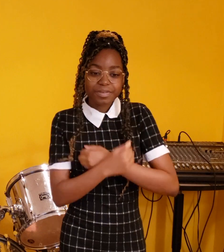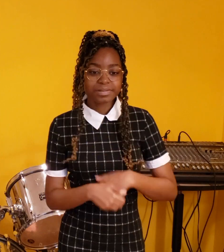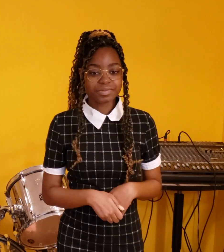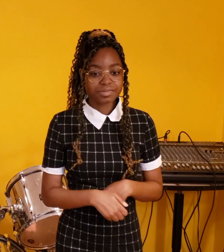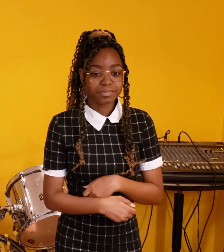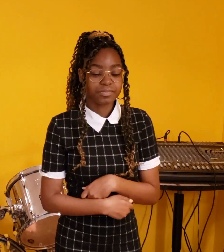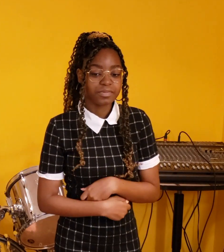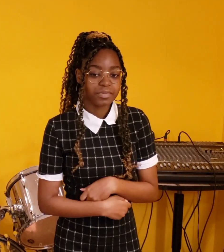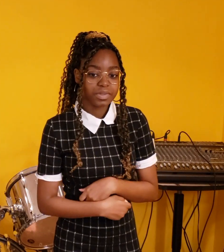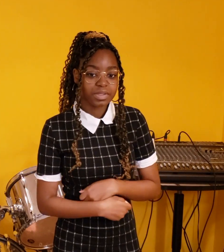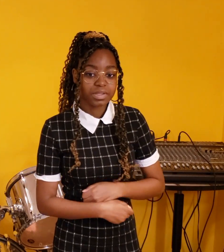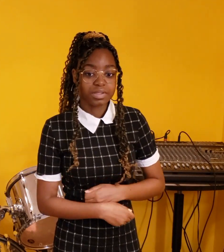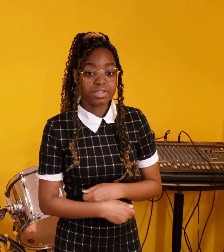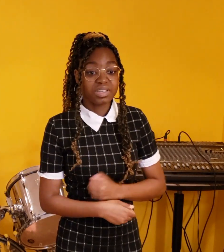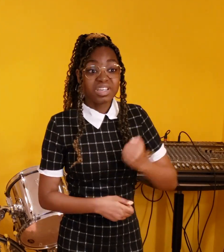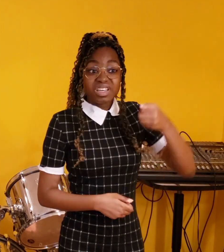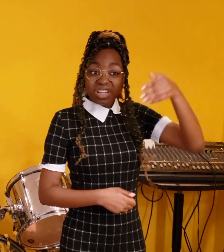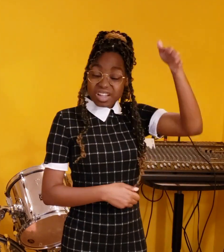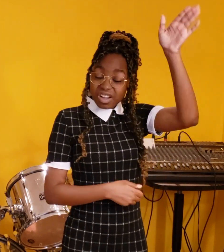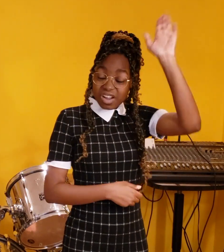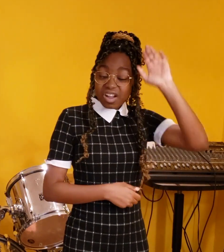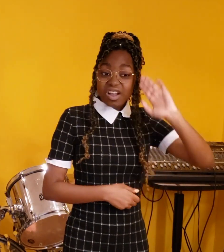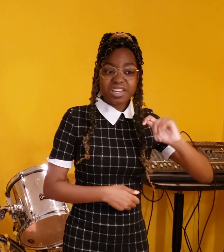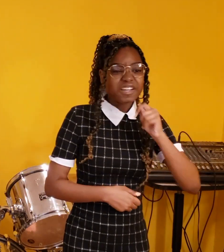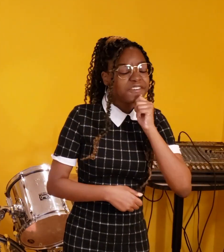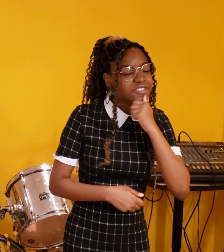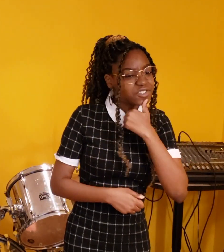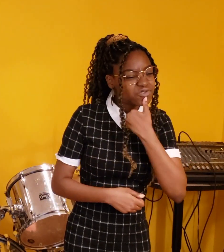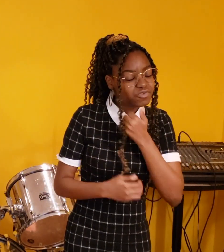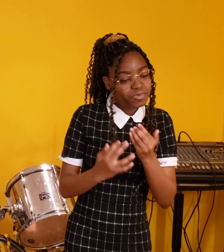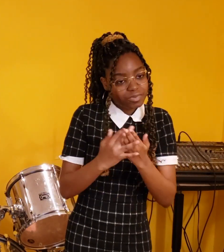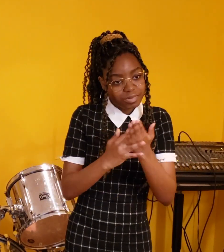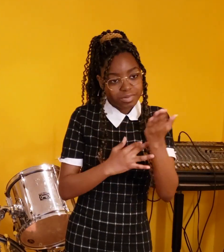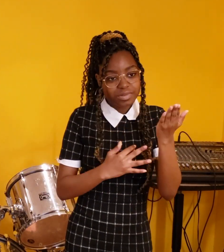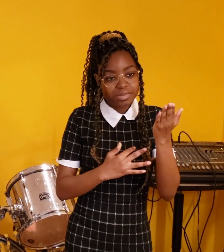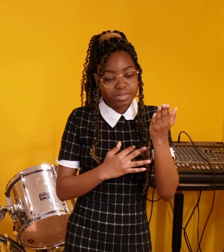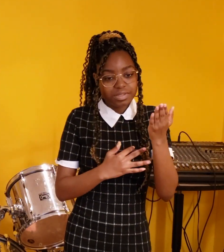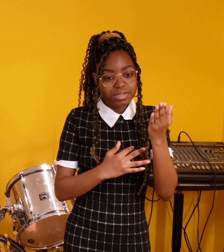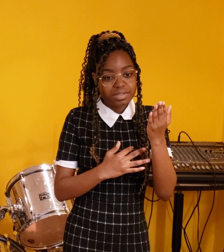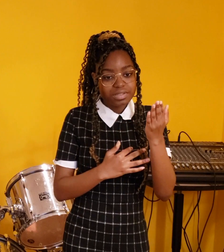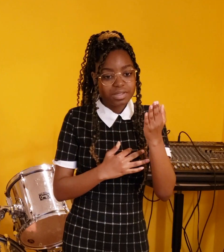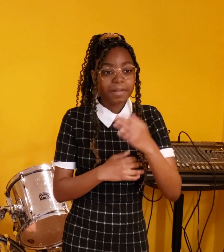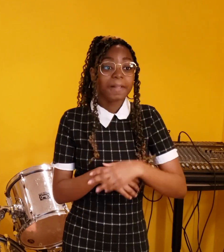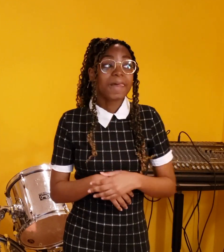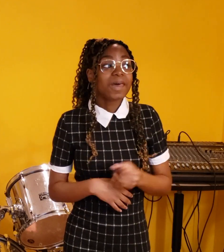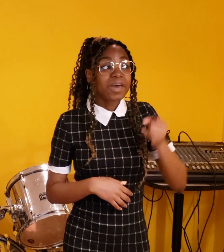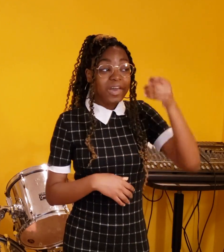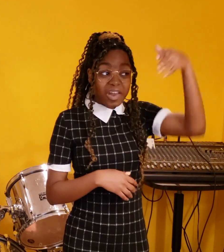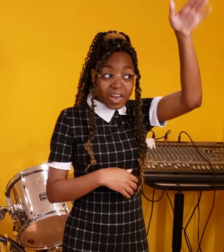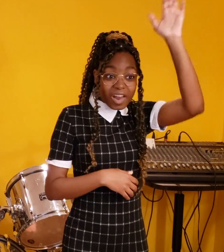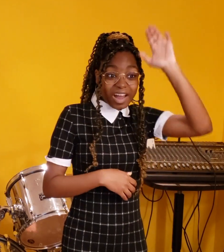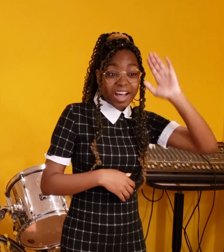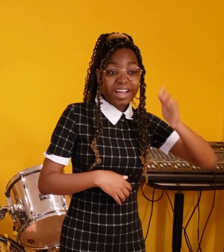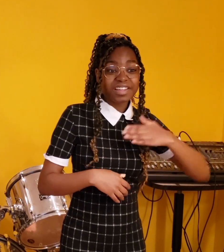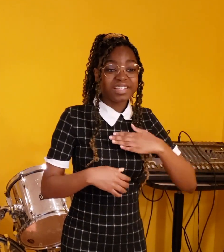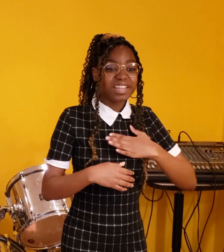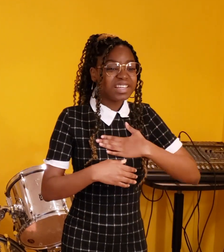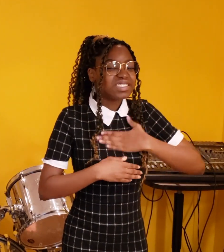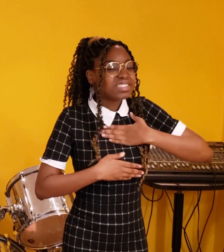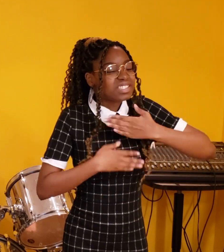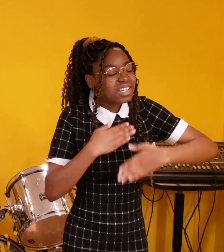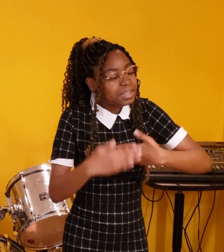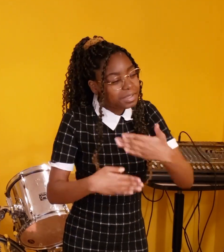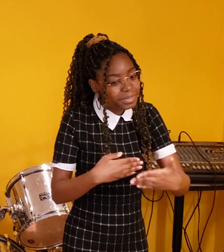God suffereth long. God is long-suffering. He's patient. God is kind. Our love is kind.